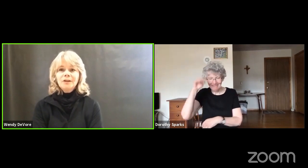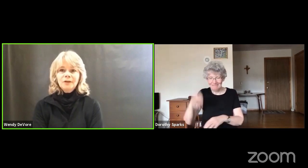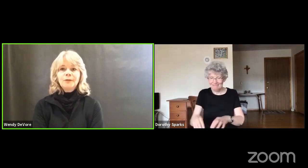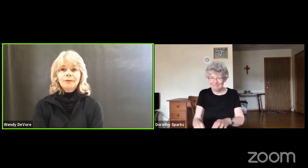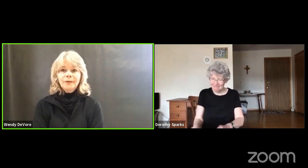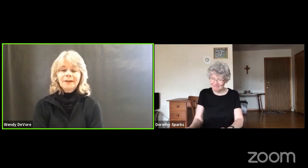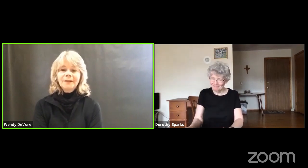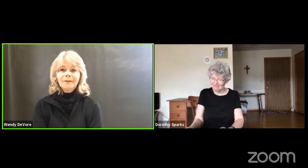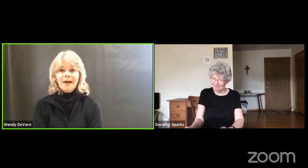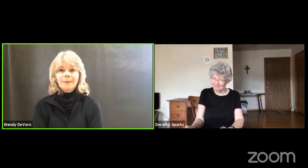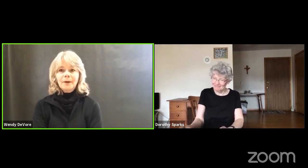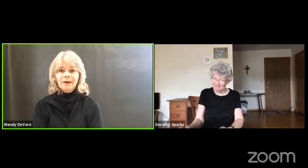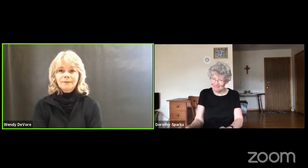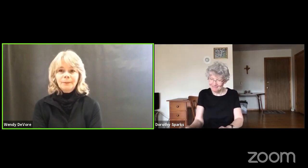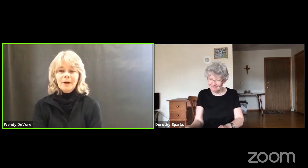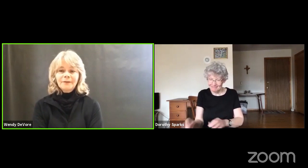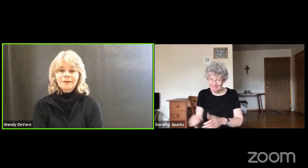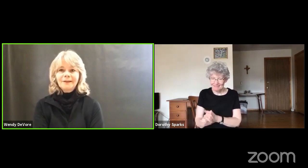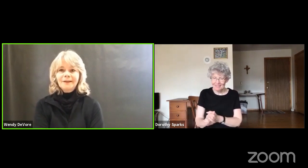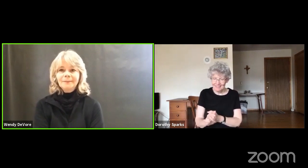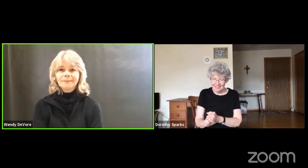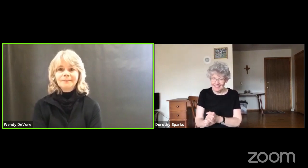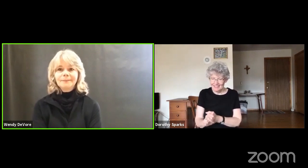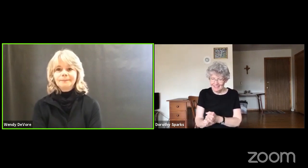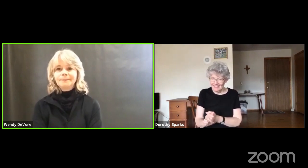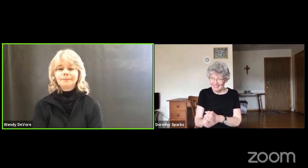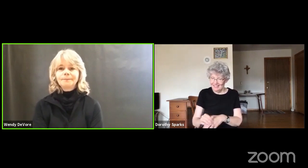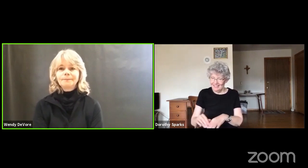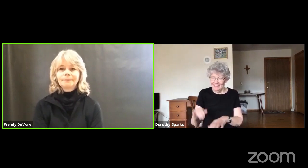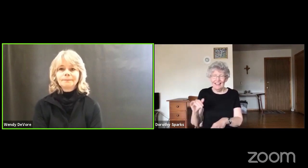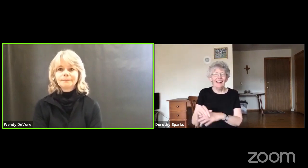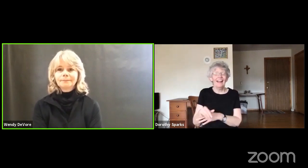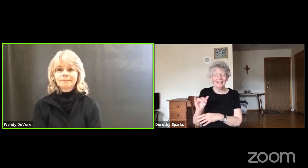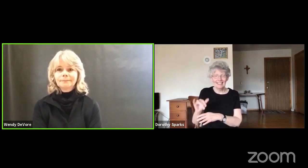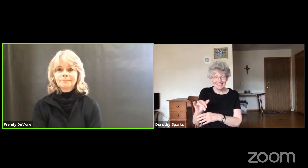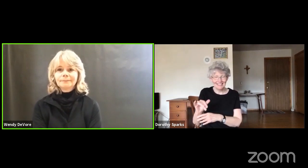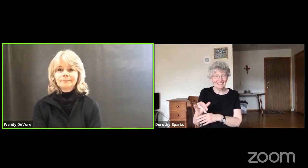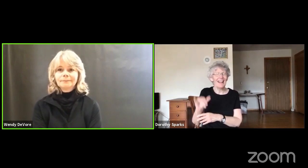And Jesus fulfilled that prophecy.